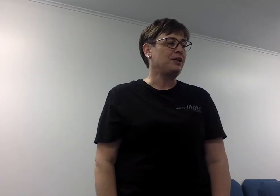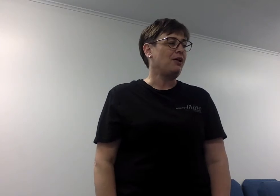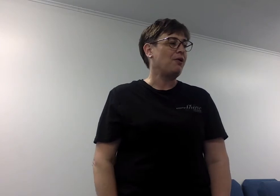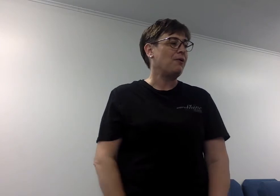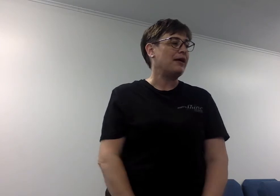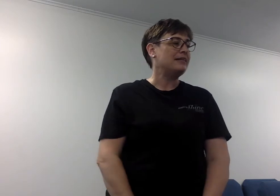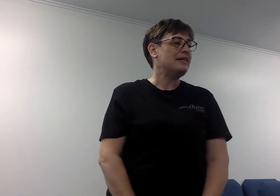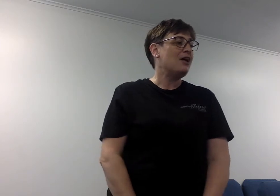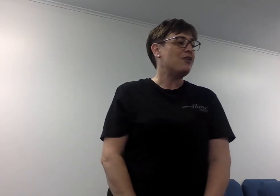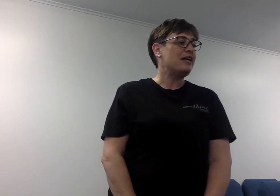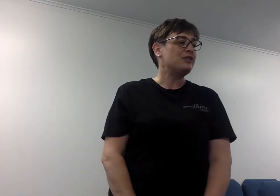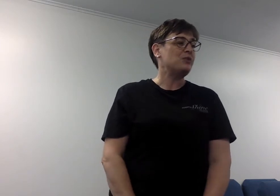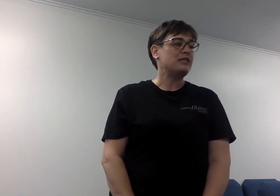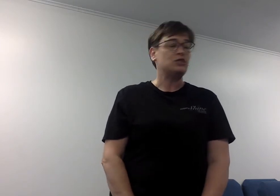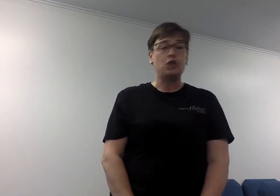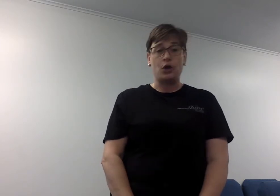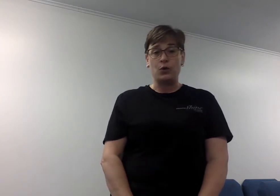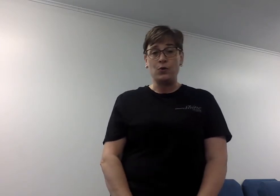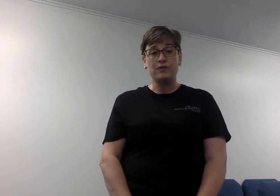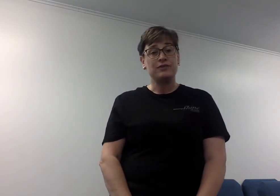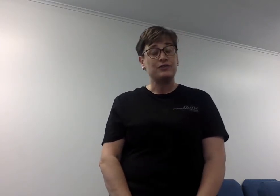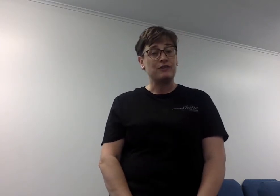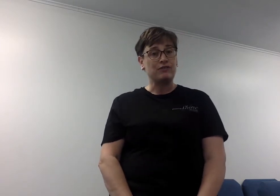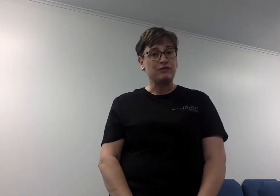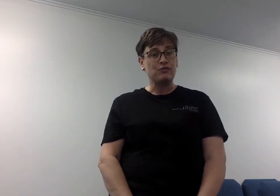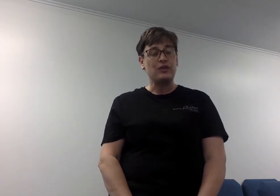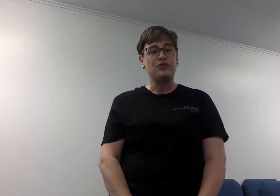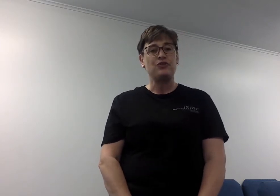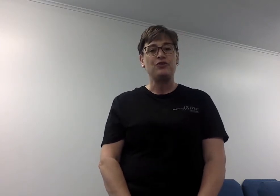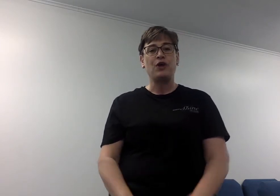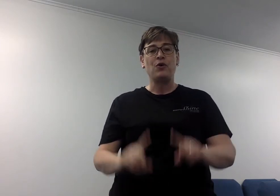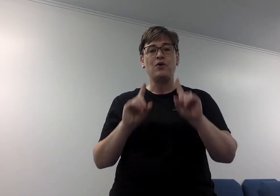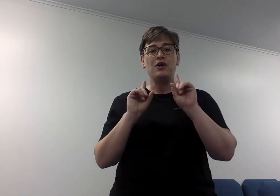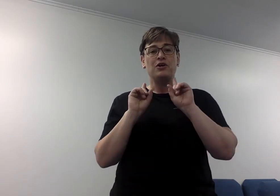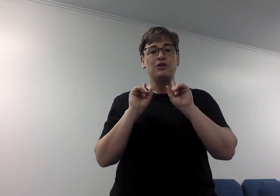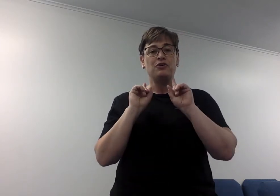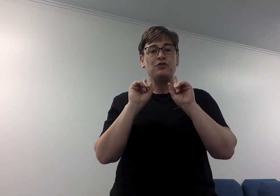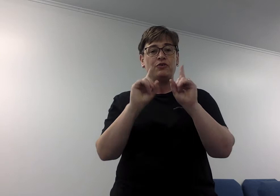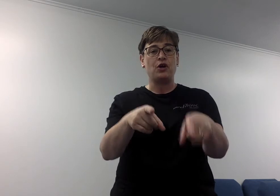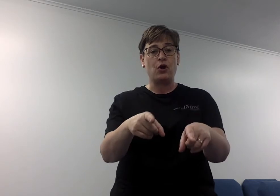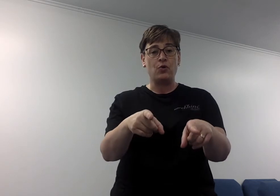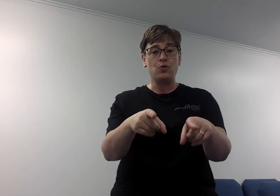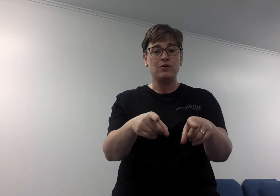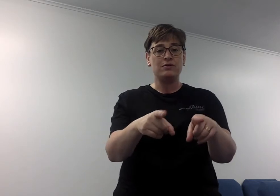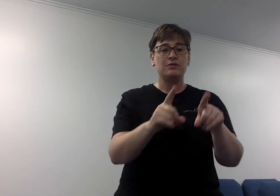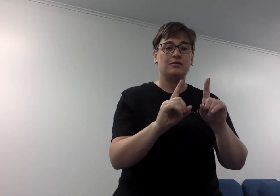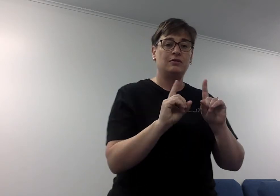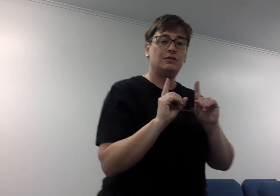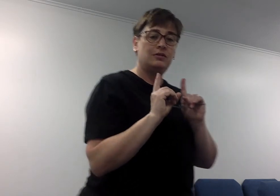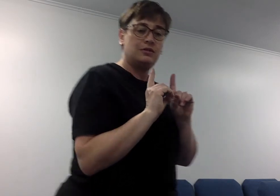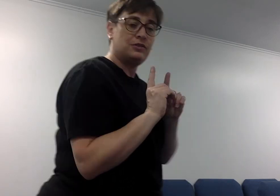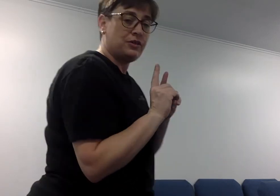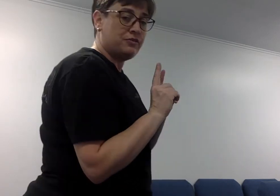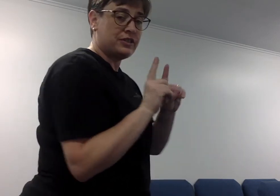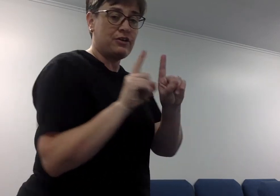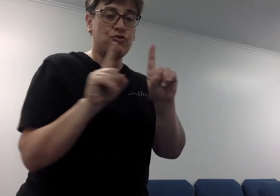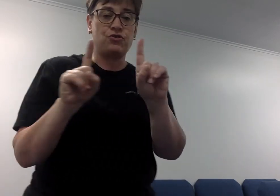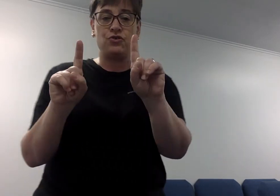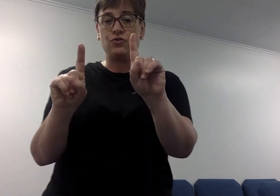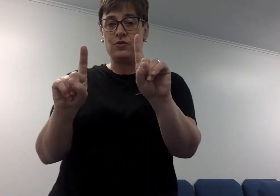All right. Our next one is go. There's several different ways you can do go. You can do go. So you just got your two